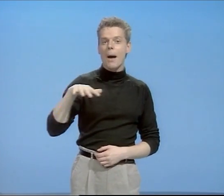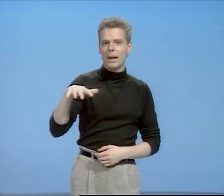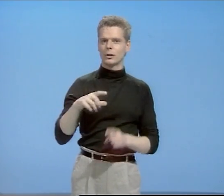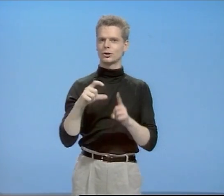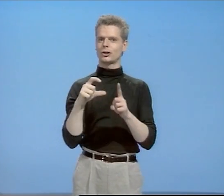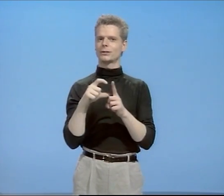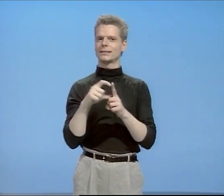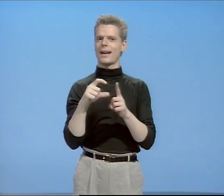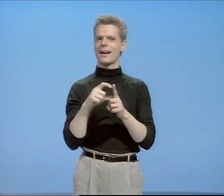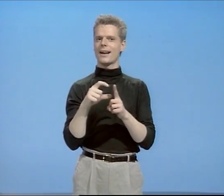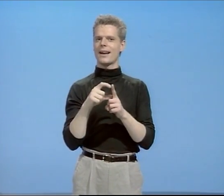wedding.